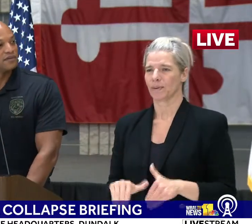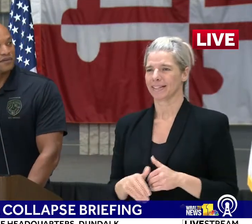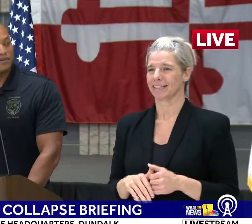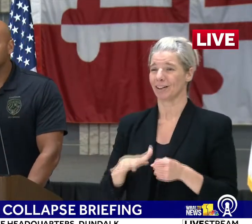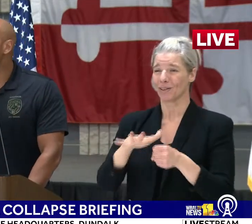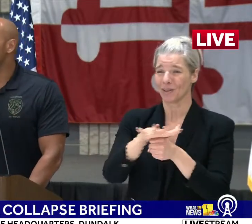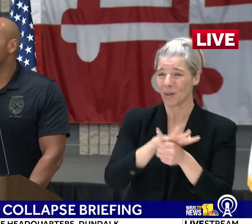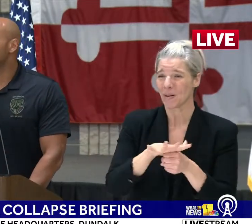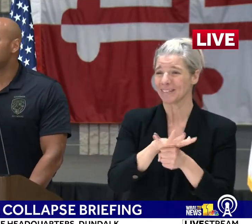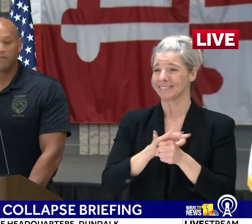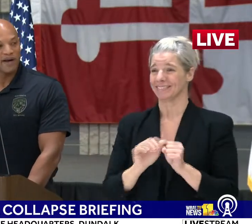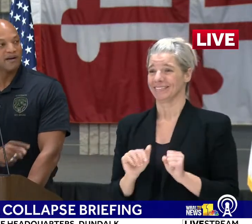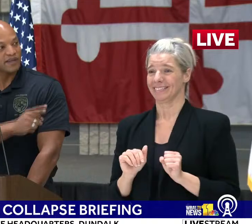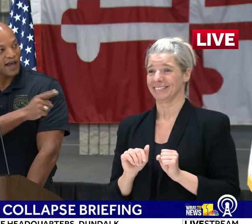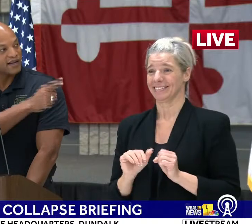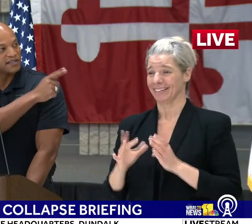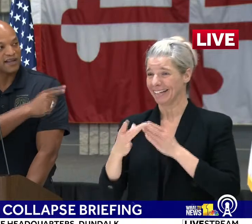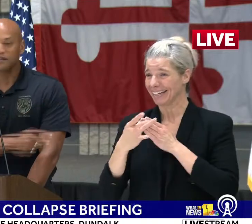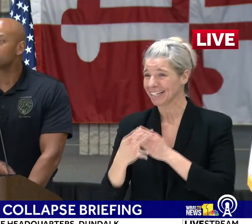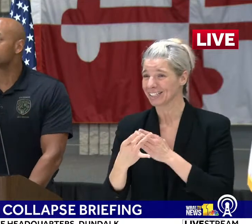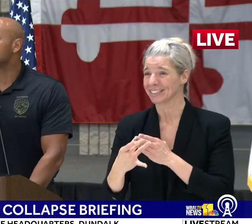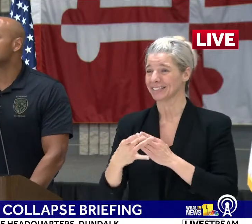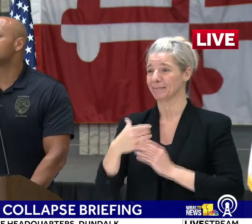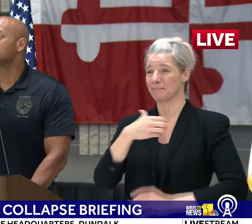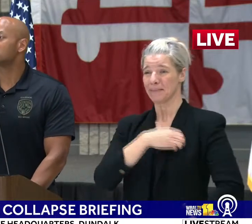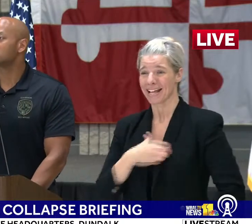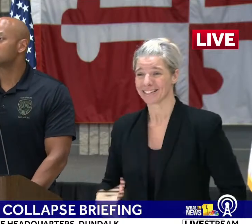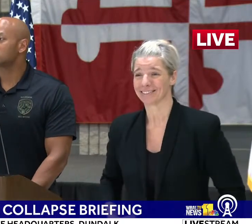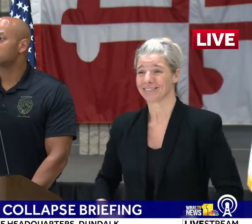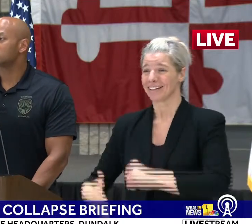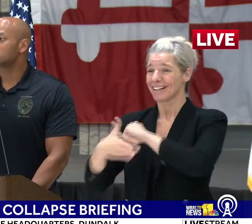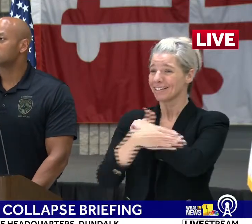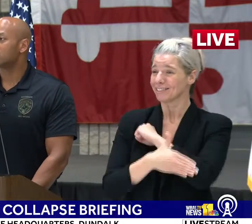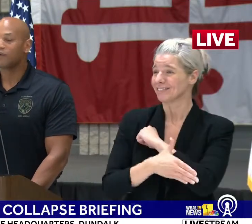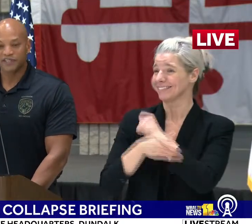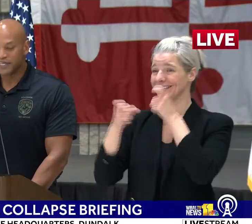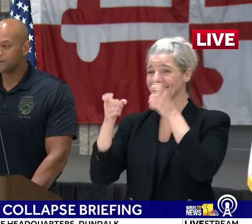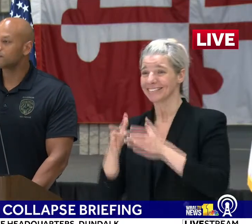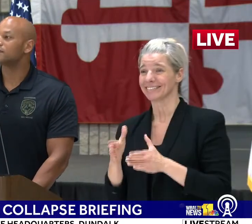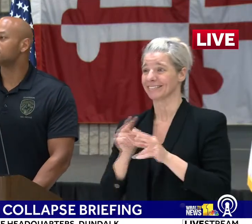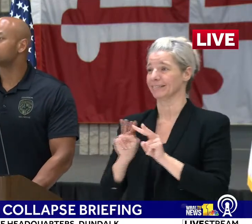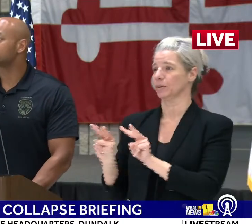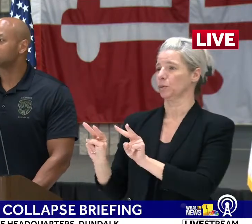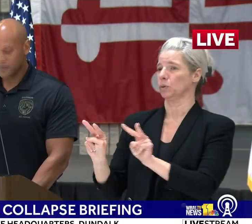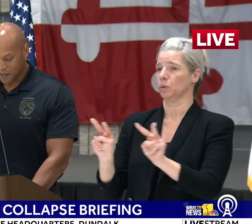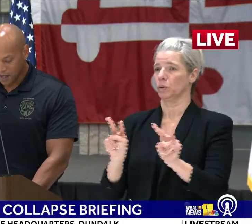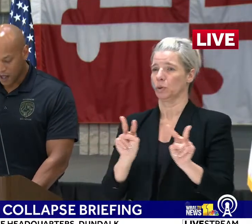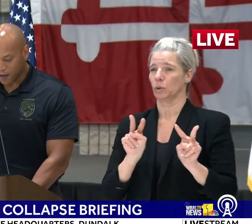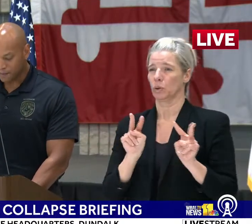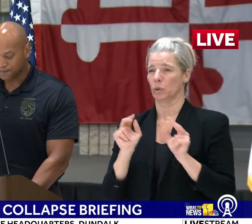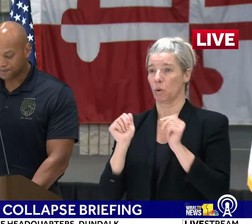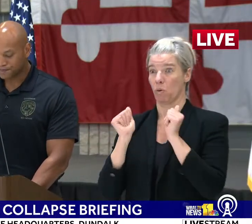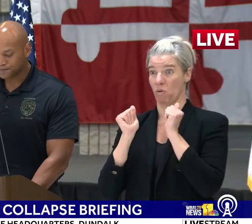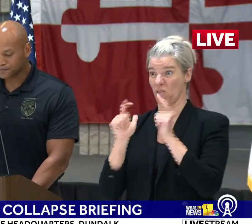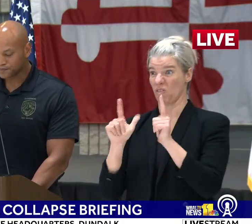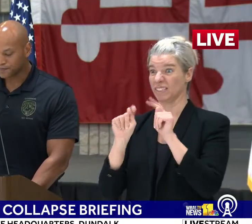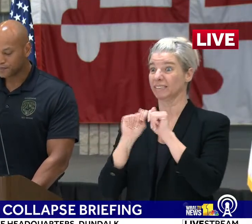leadership and the mayor, the county executive, all the teams.